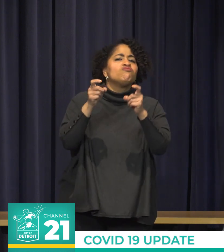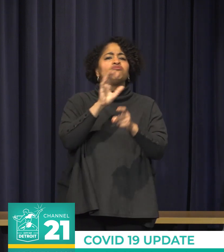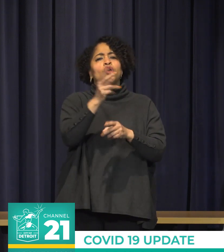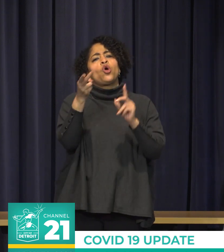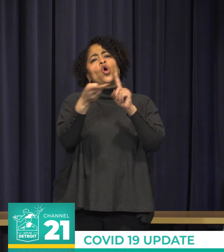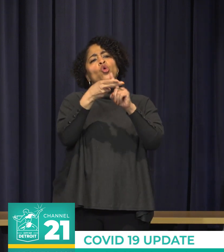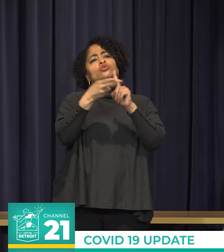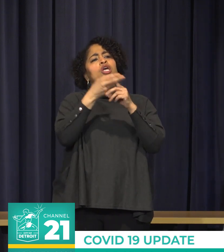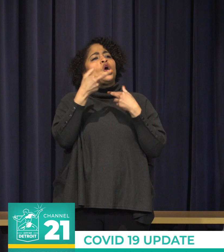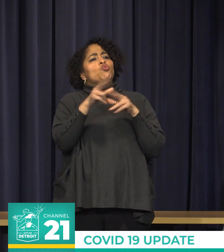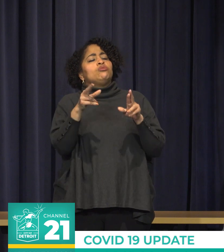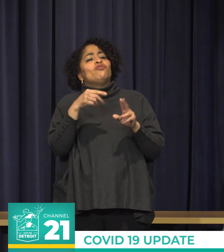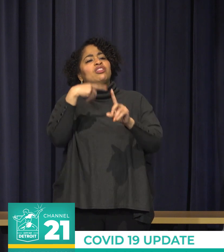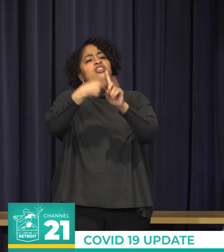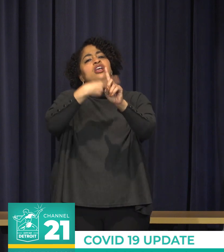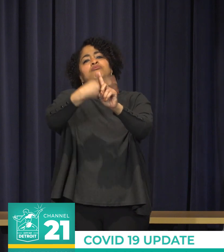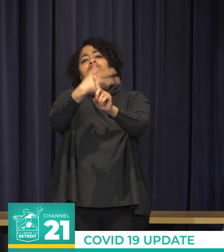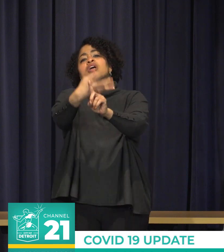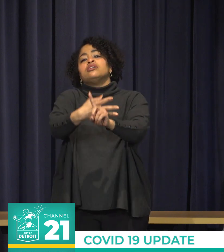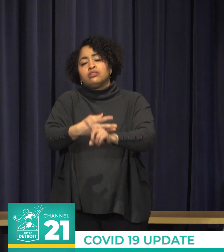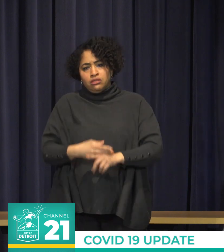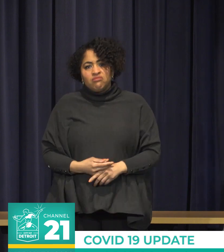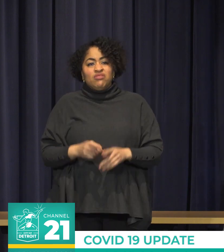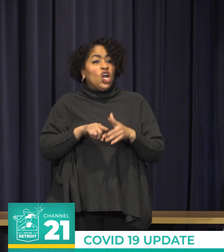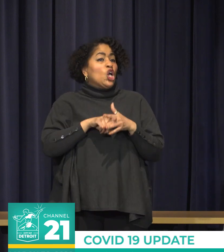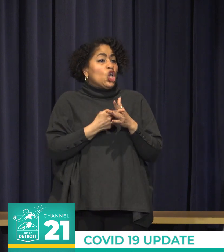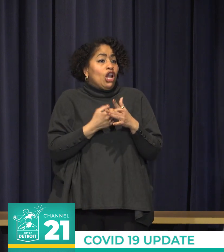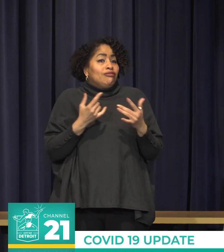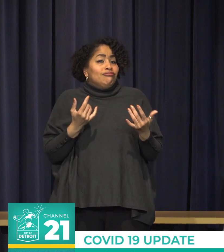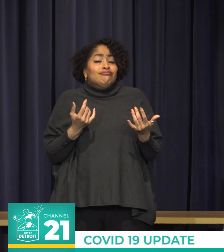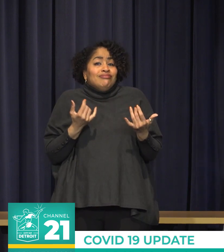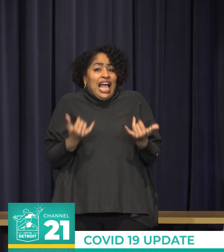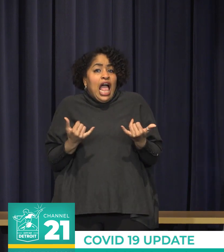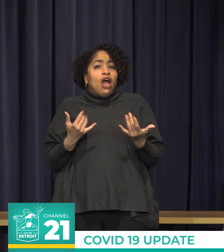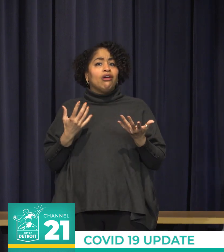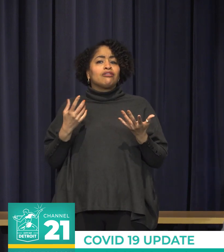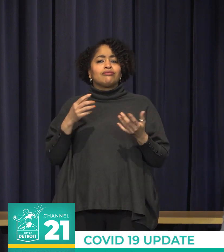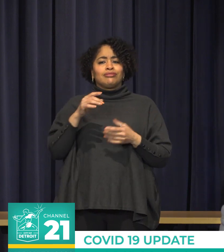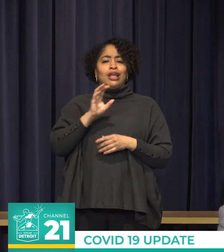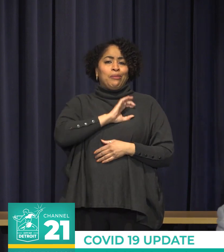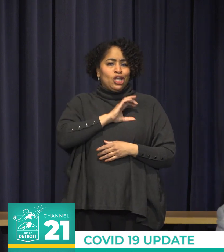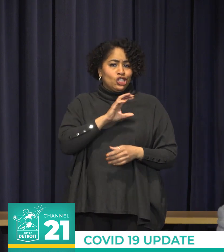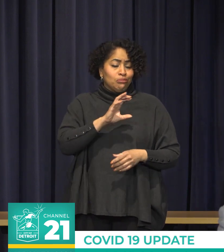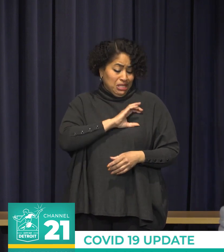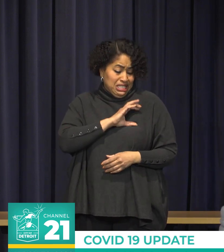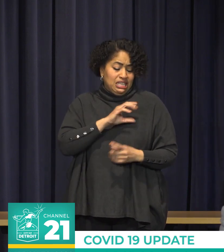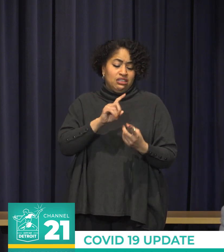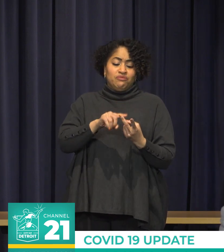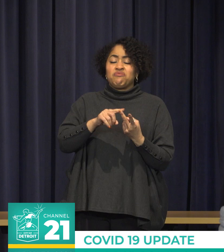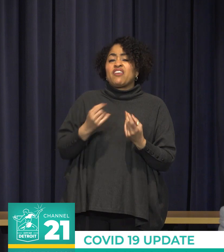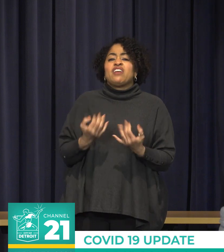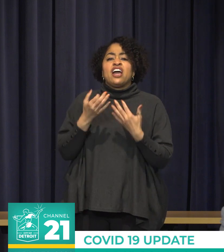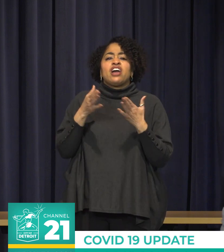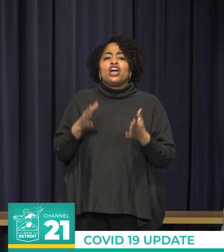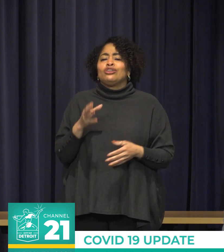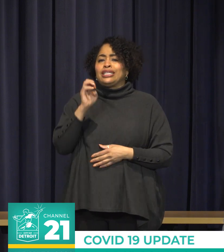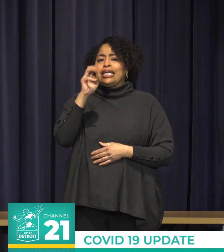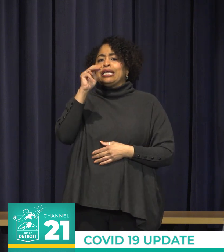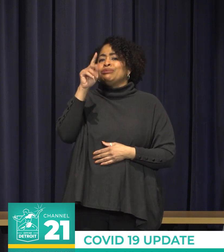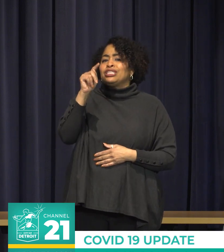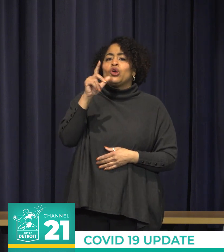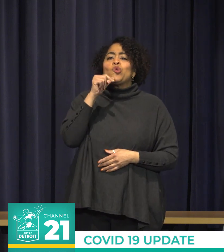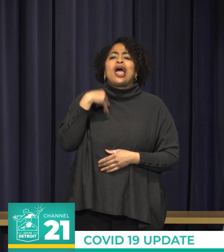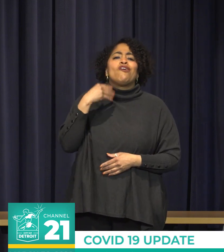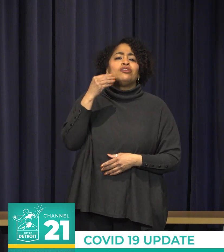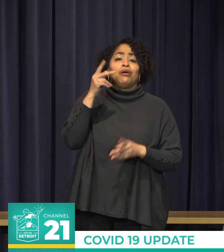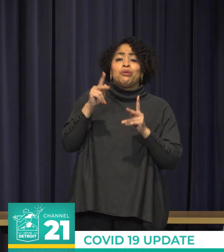And starting tonight, police officers, firefighters, EMTs who have got someone at home who's vulnerable